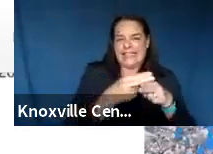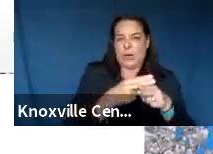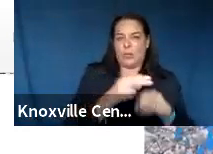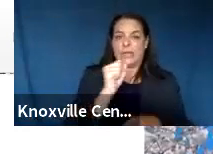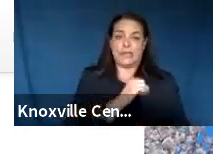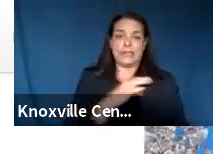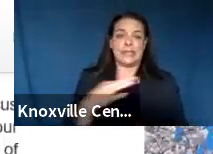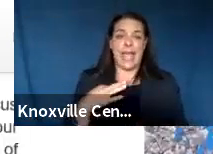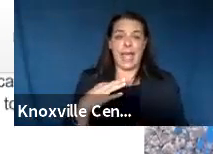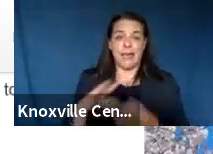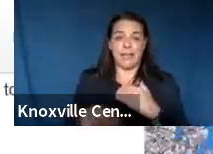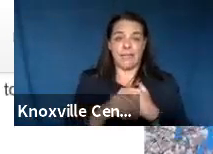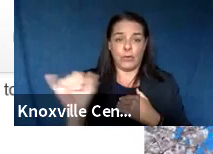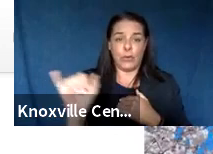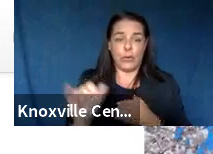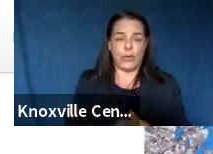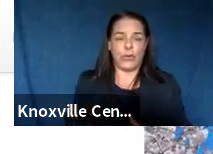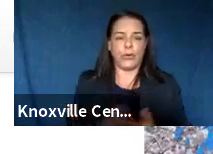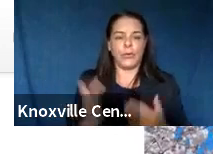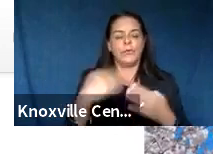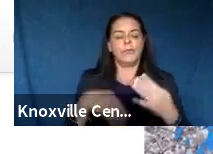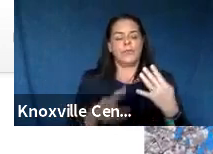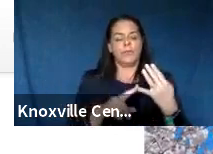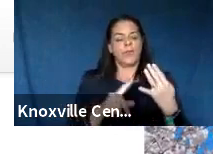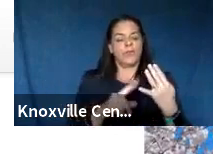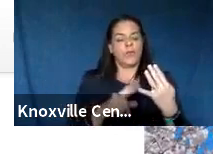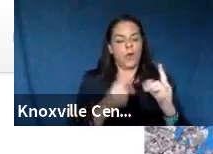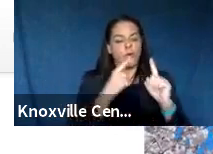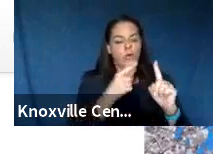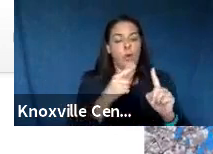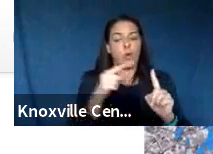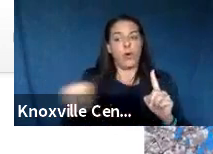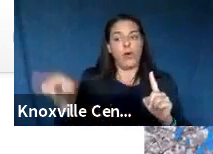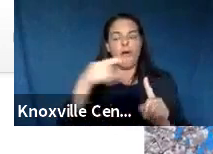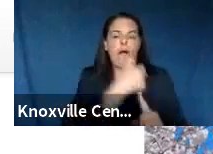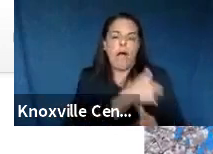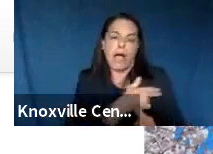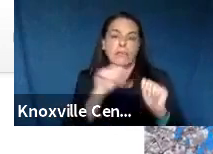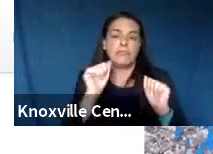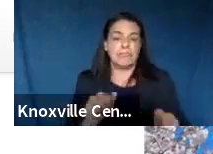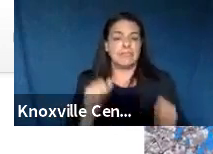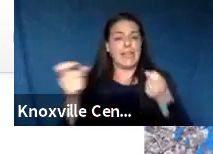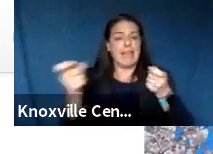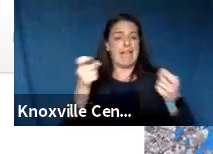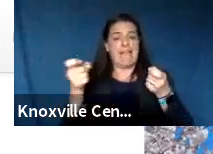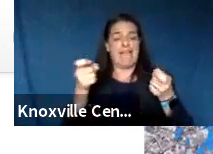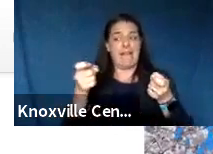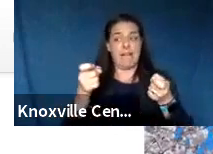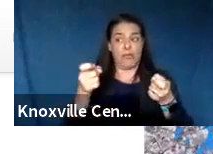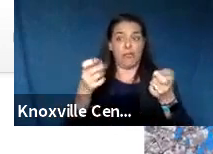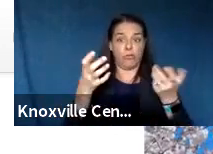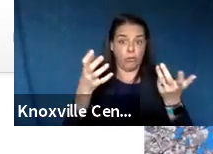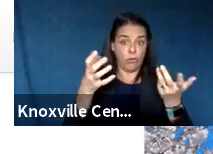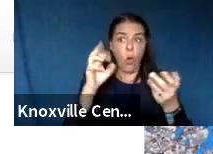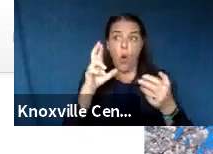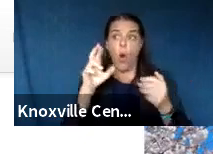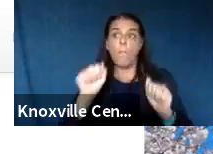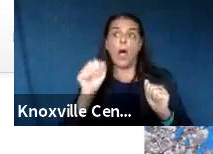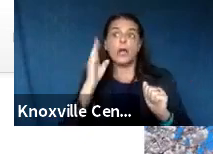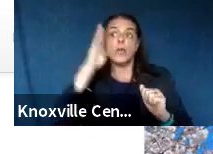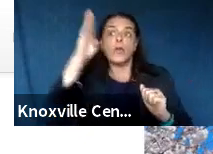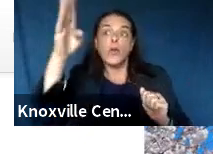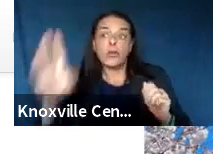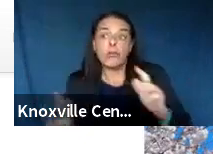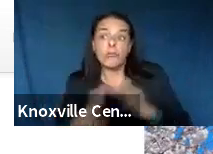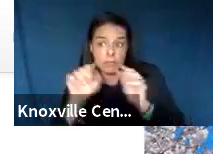staff. Our fourth benchmark, healthcare system capabilities remain within current and forecasted surge